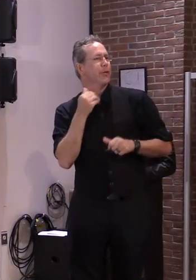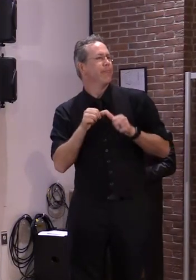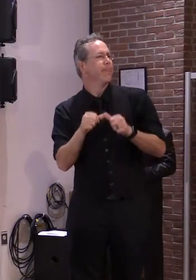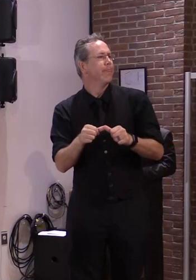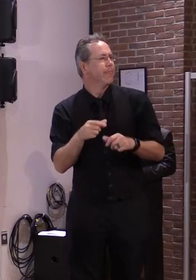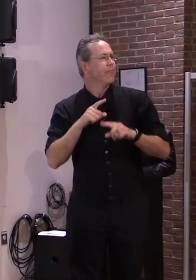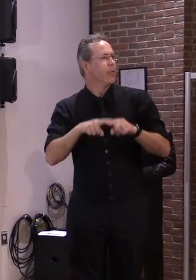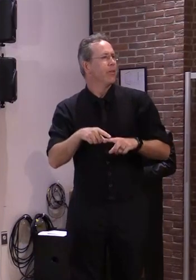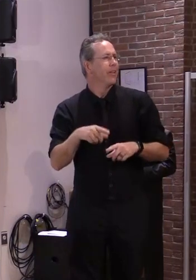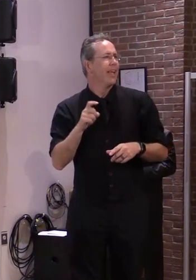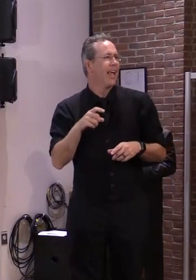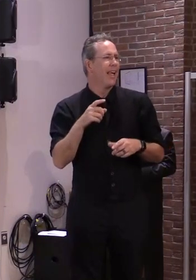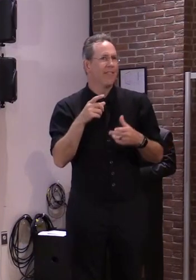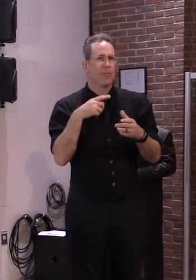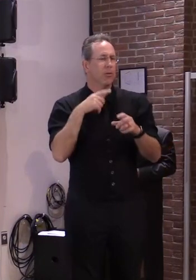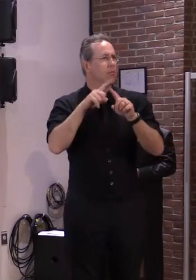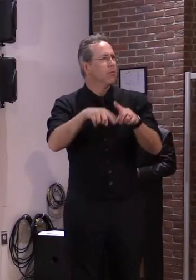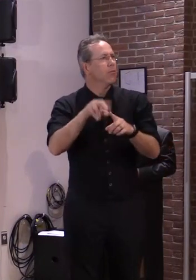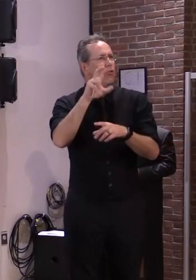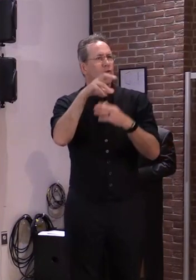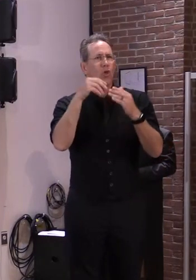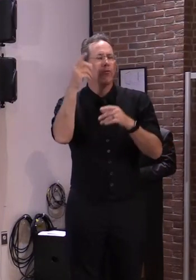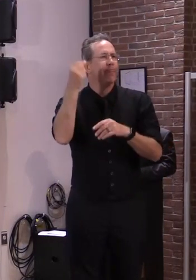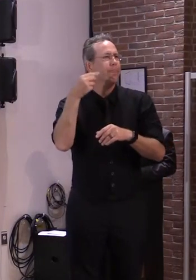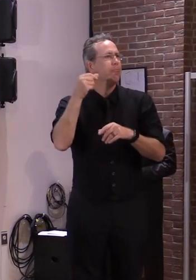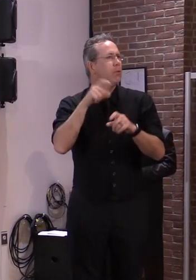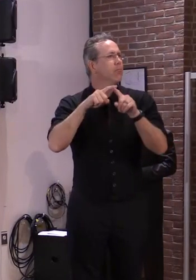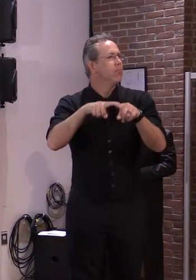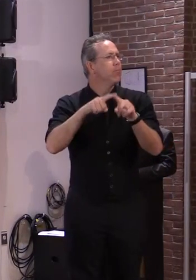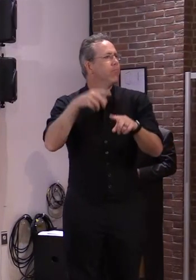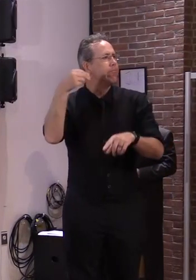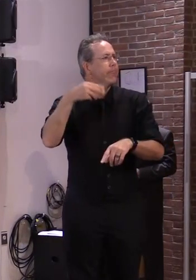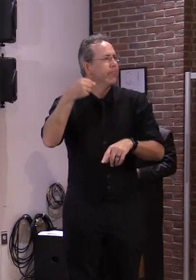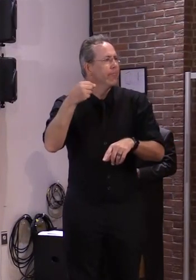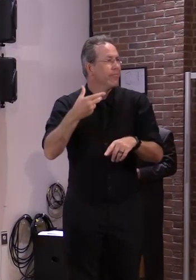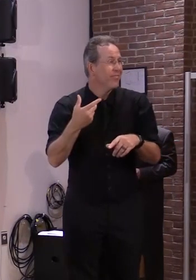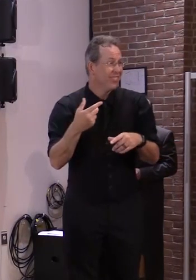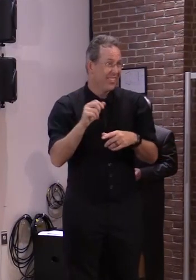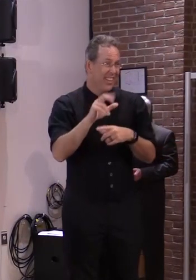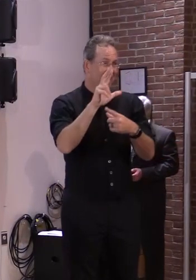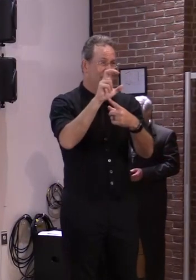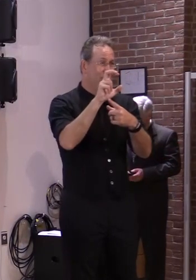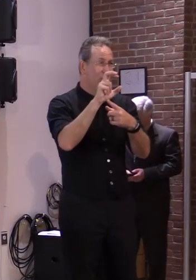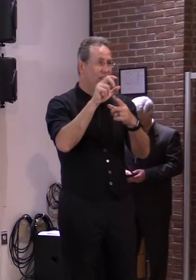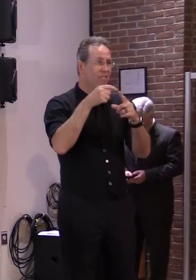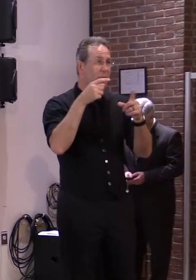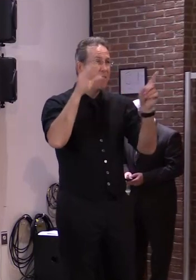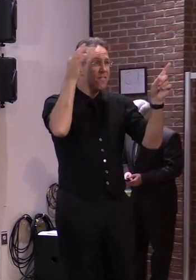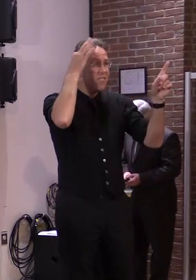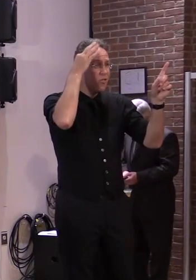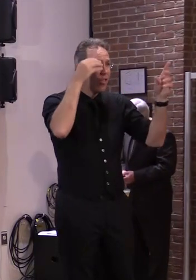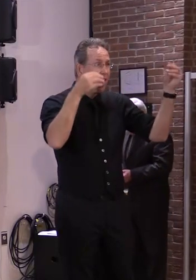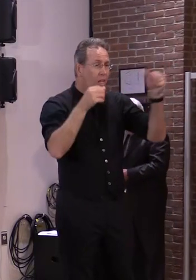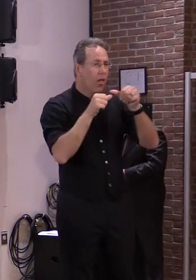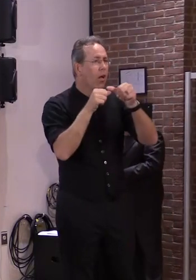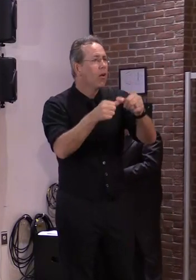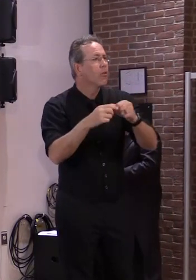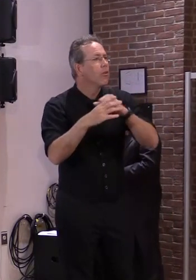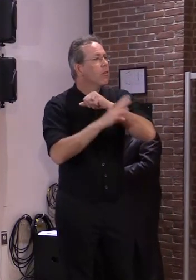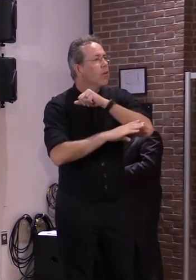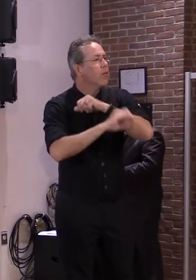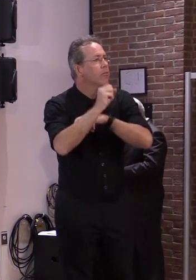This lasts until September 6th, and I know this is painful for many, especially in the hospitality